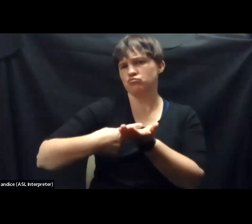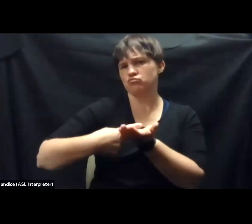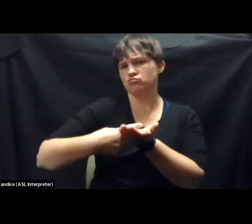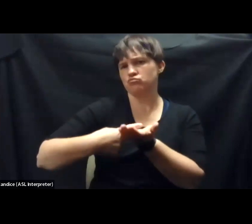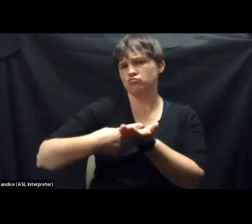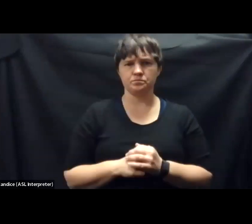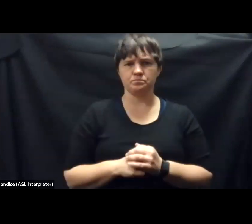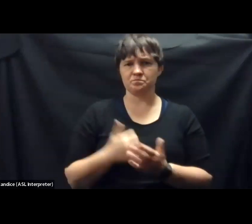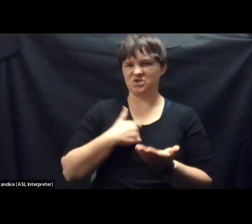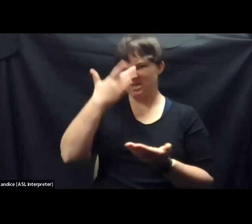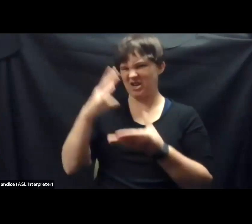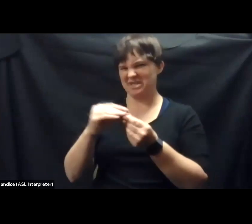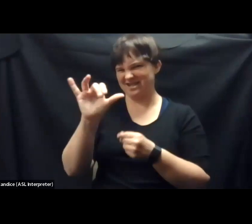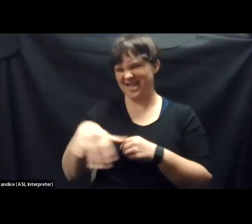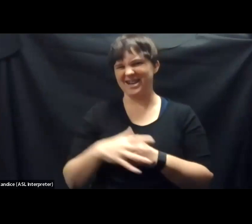too. Sorry, I forgot to mention that.